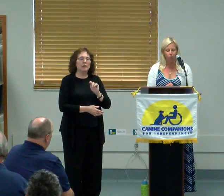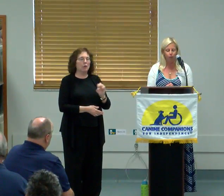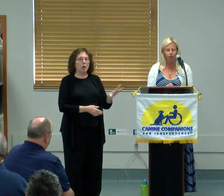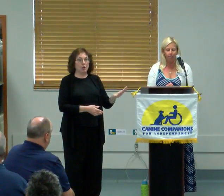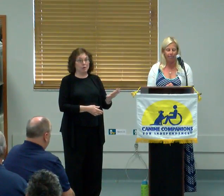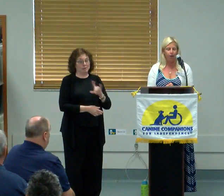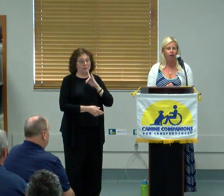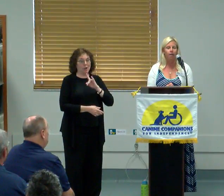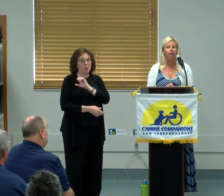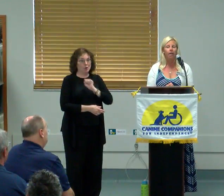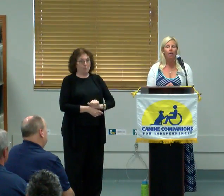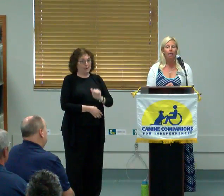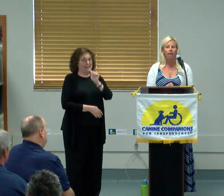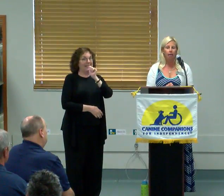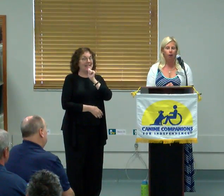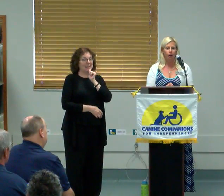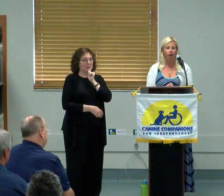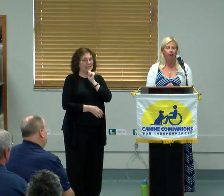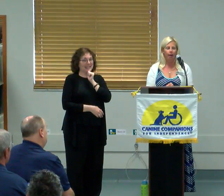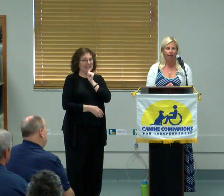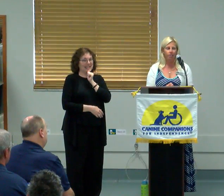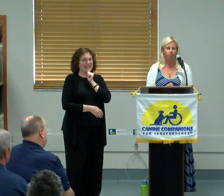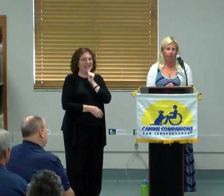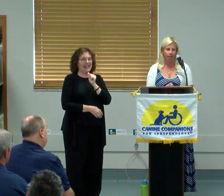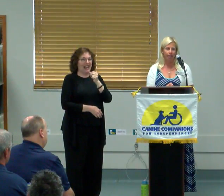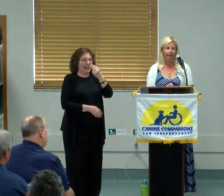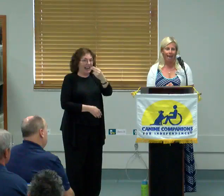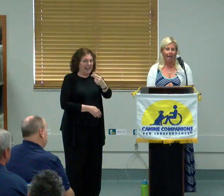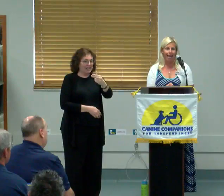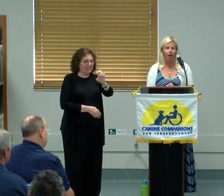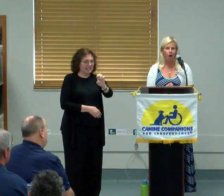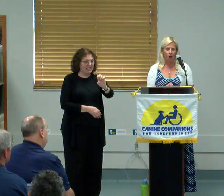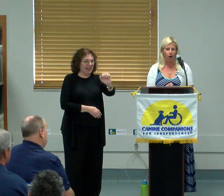her super secret Hearo,